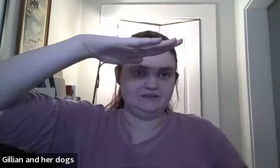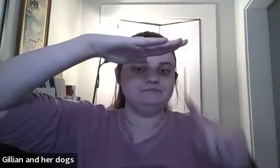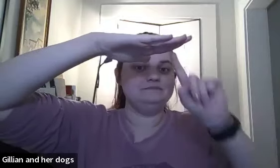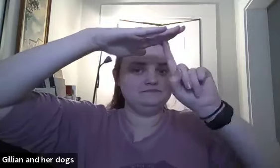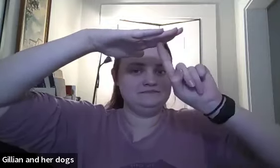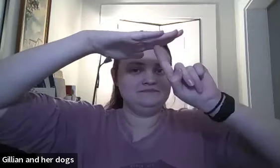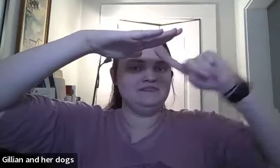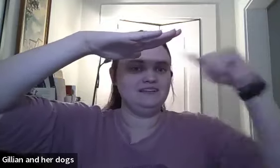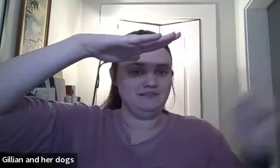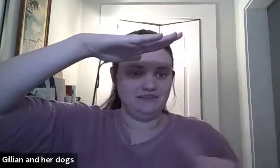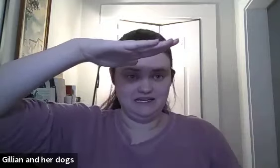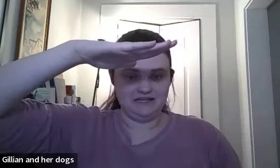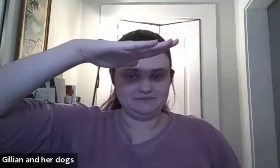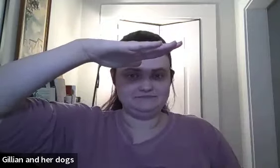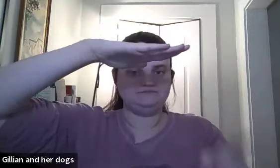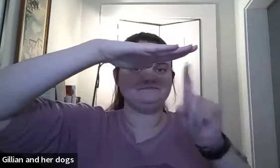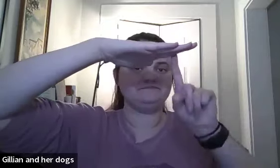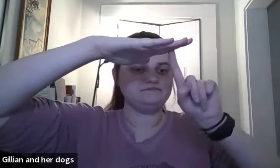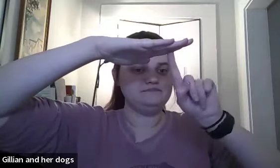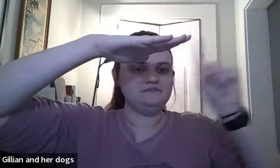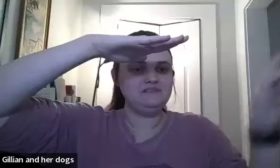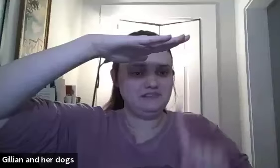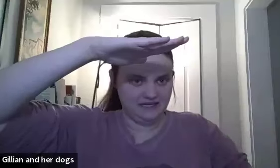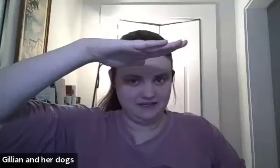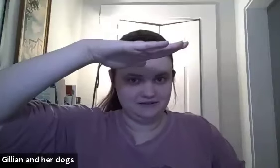Lightning. Lightning. Lightning.